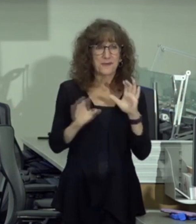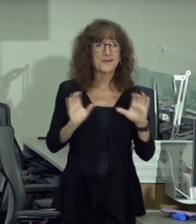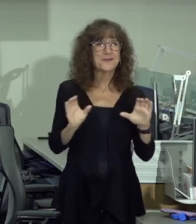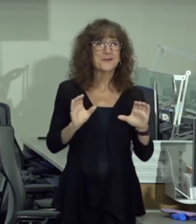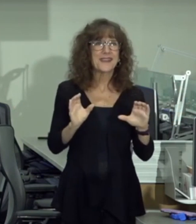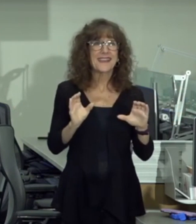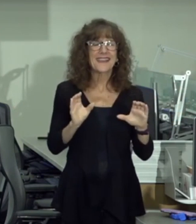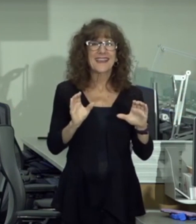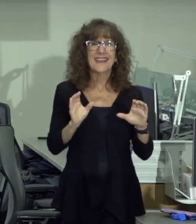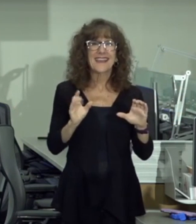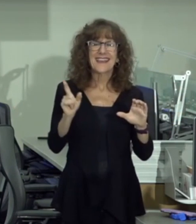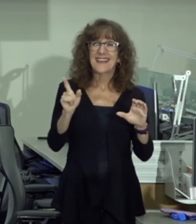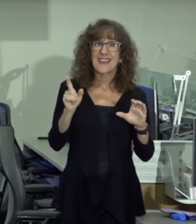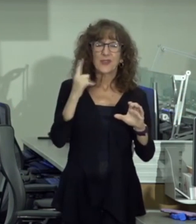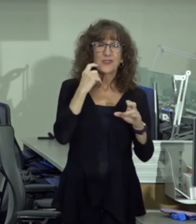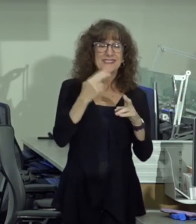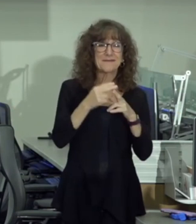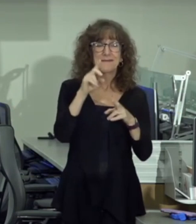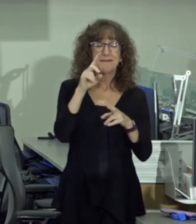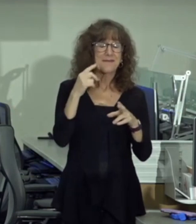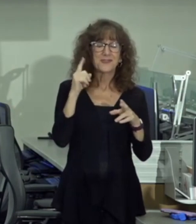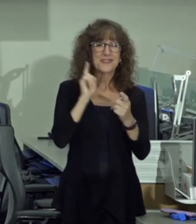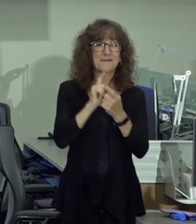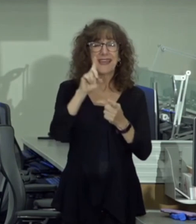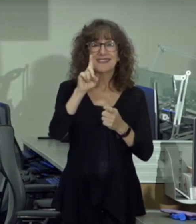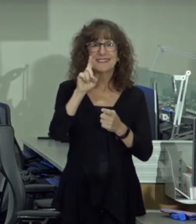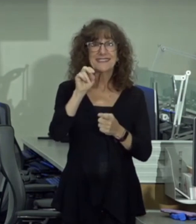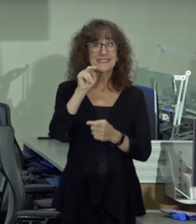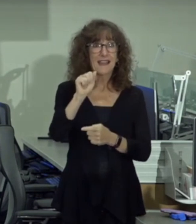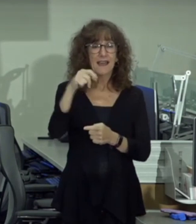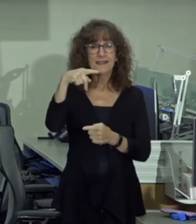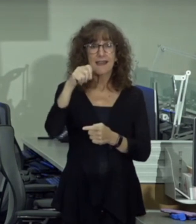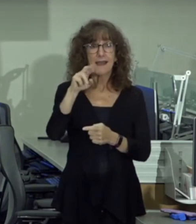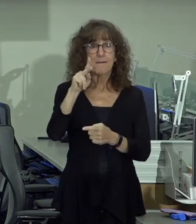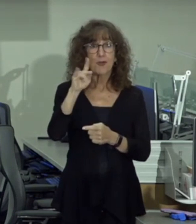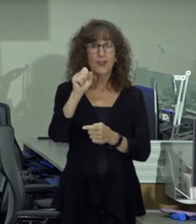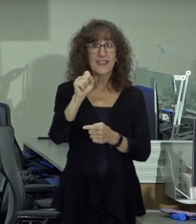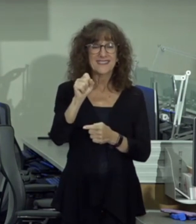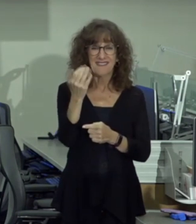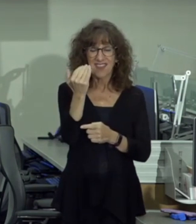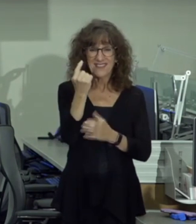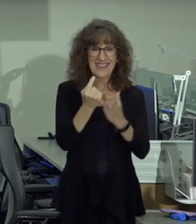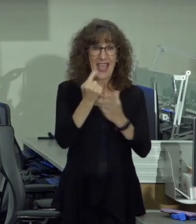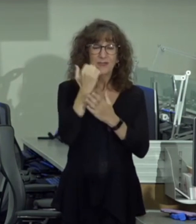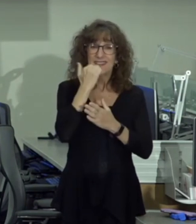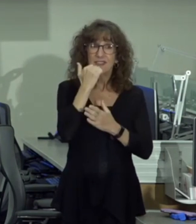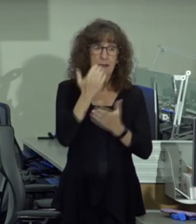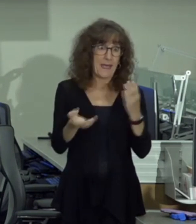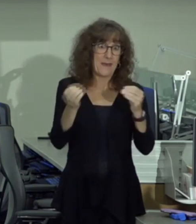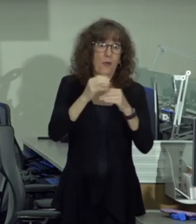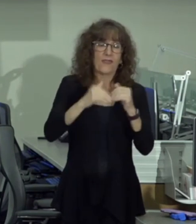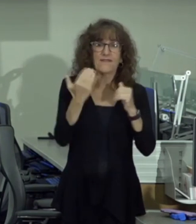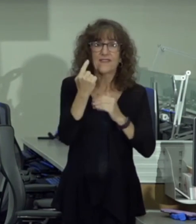doing. You just met Donna Perkins, who basically spends 15 hours a day, if not more,